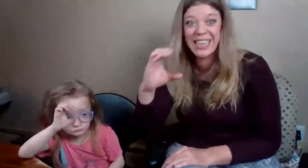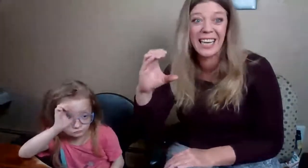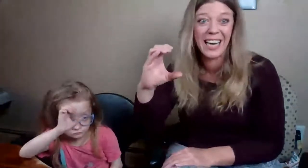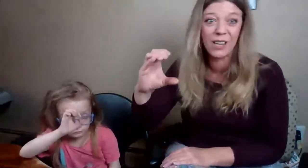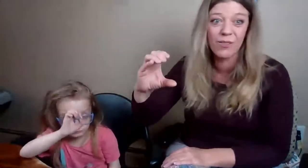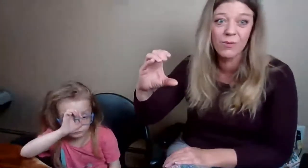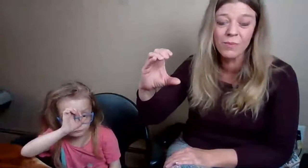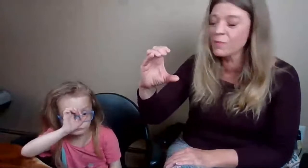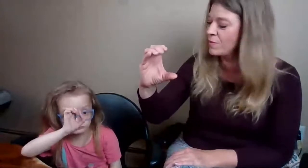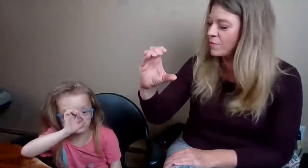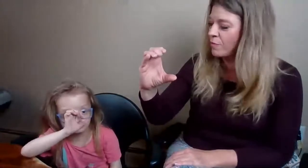kind of.